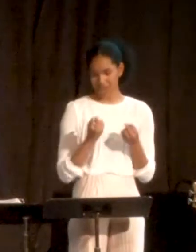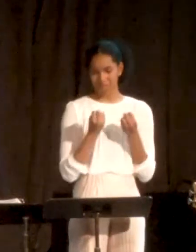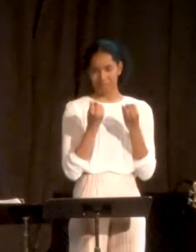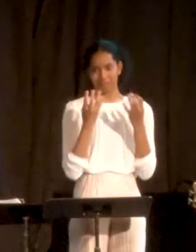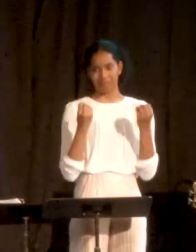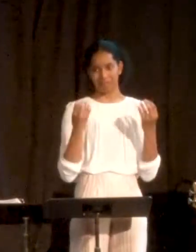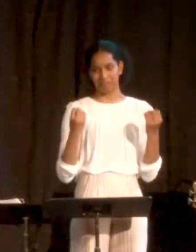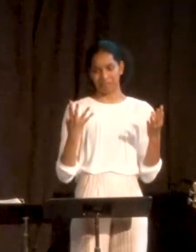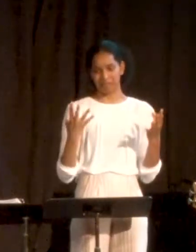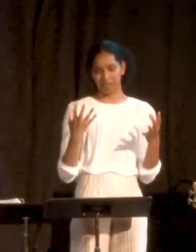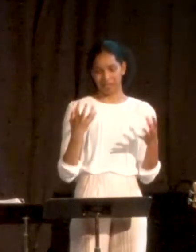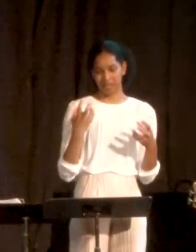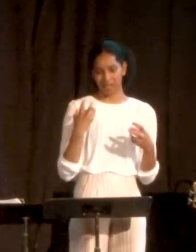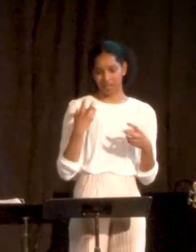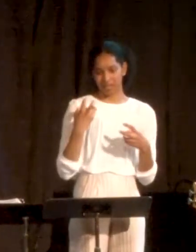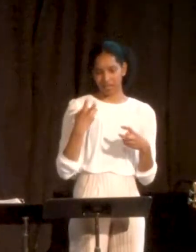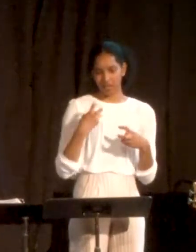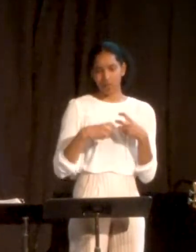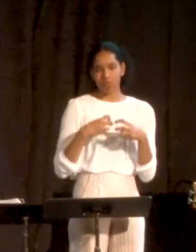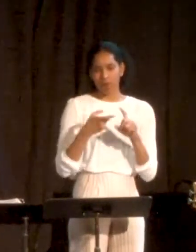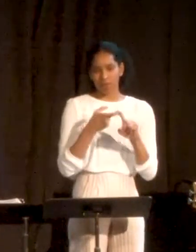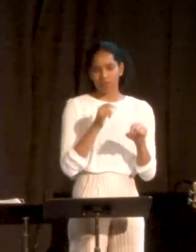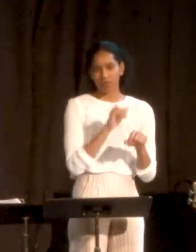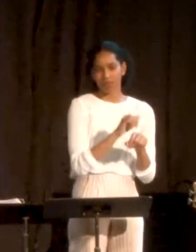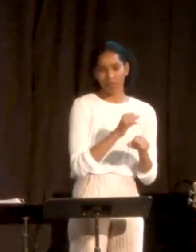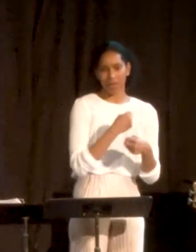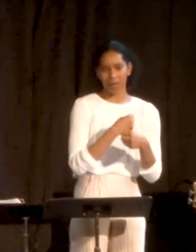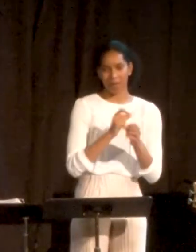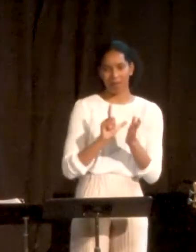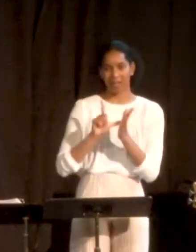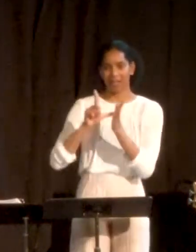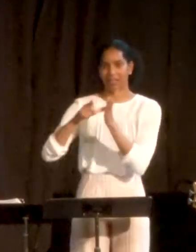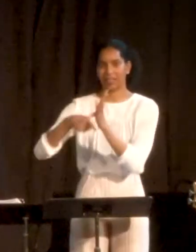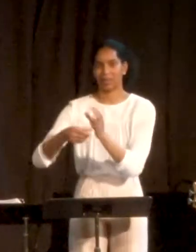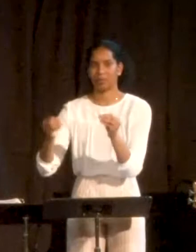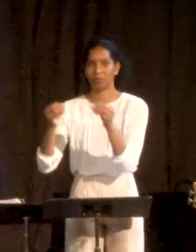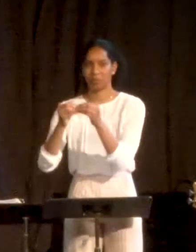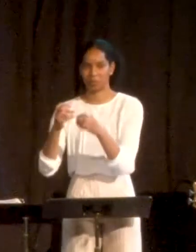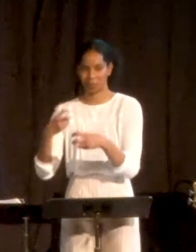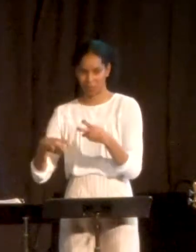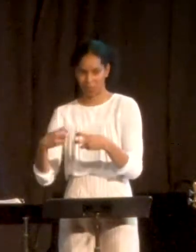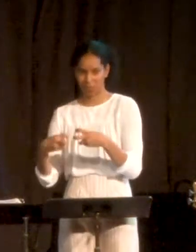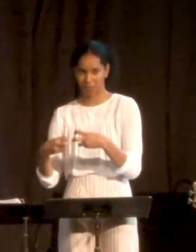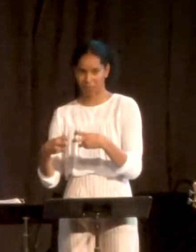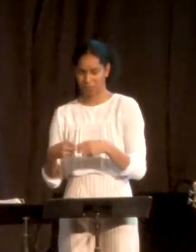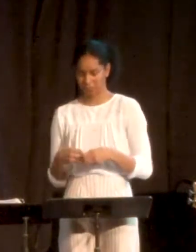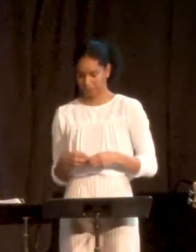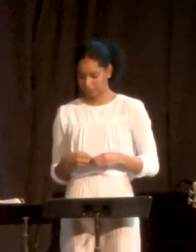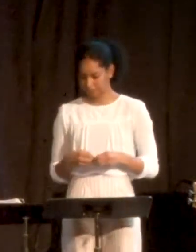consequences. The story that Luke passes on to us here tells